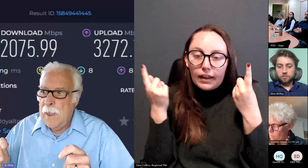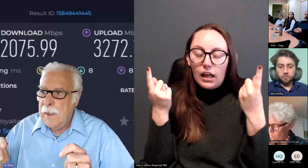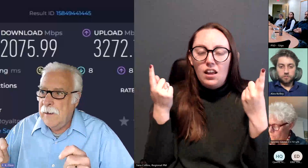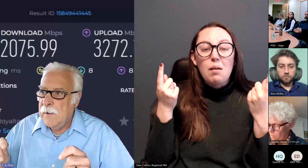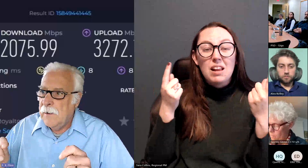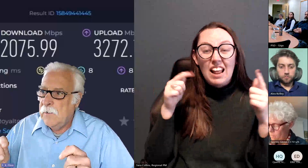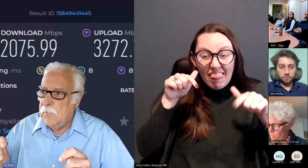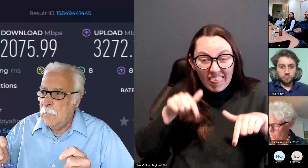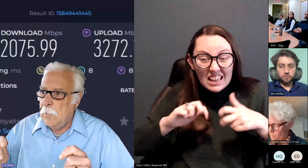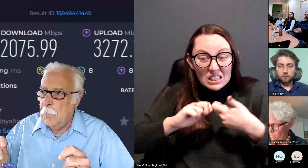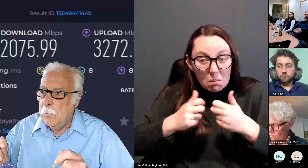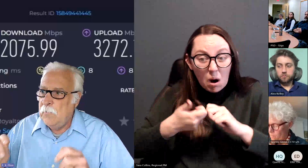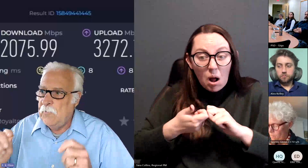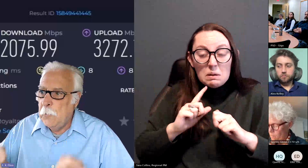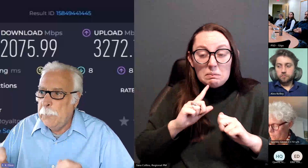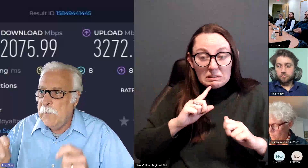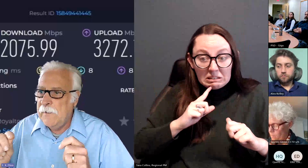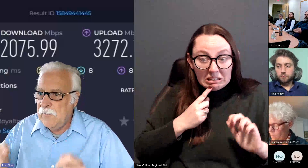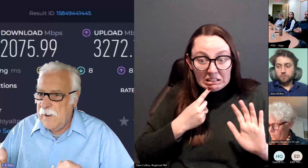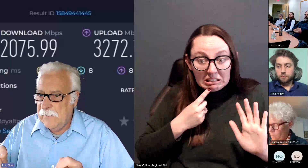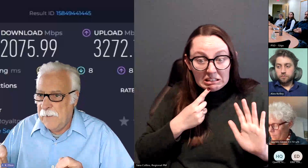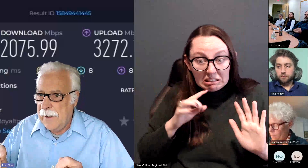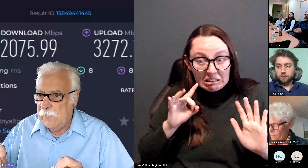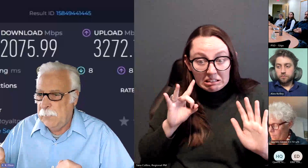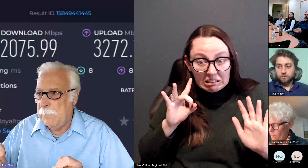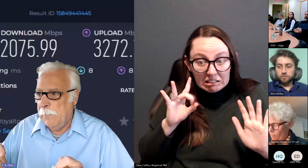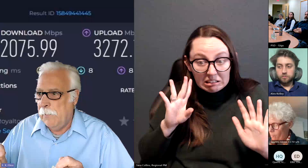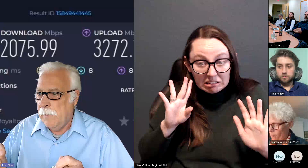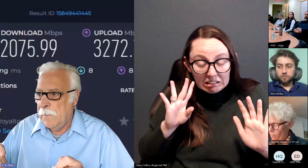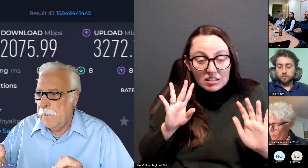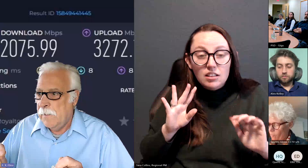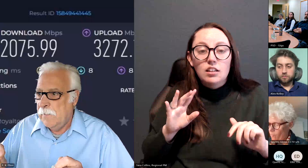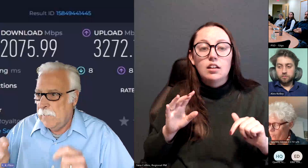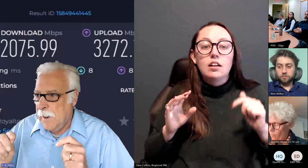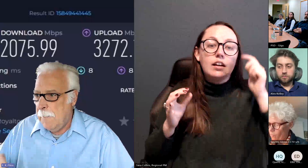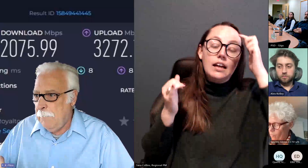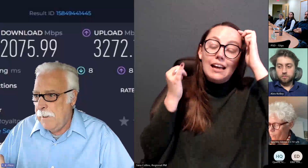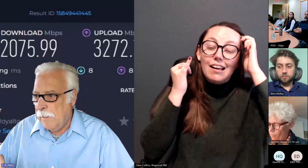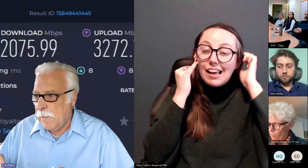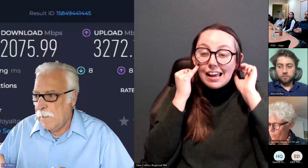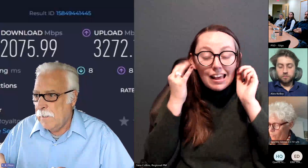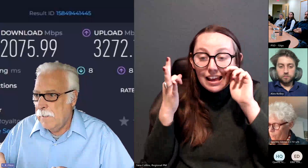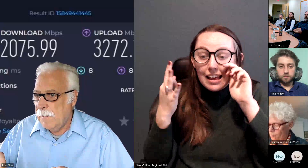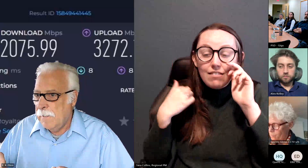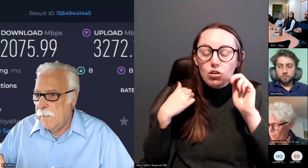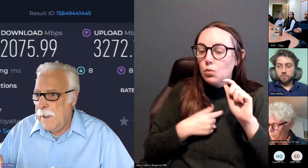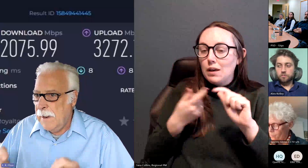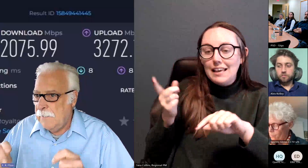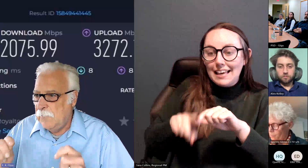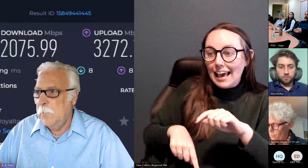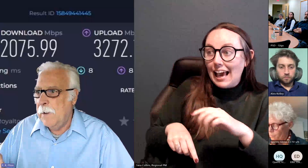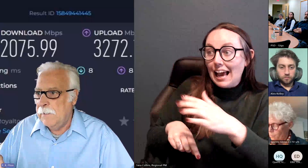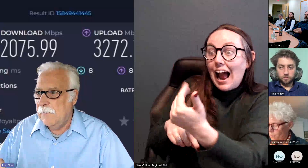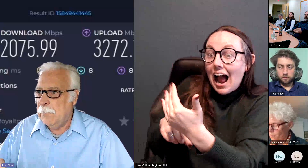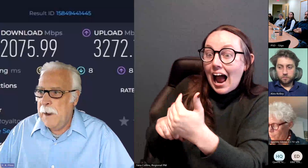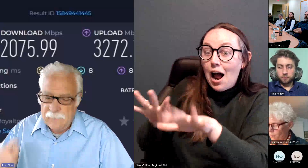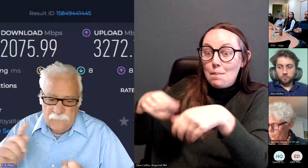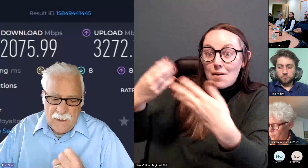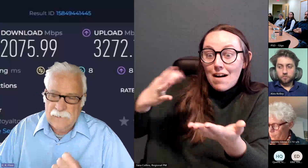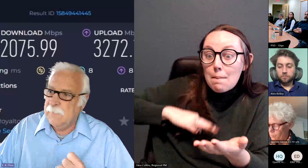some way to super incentivize people to come up here and do